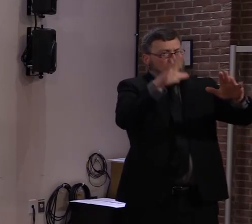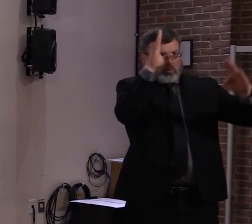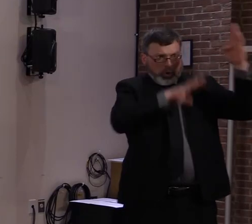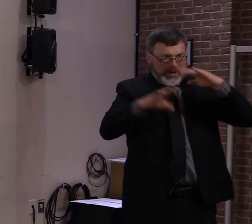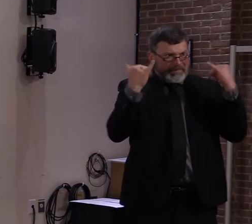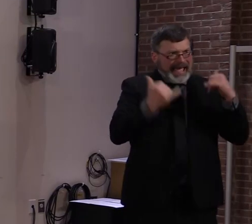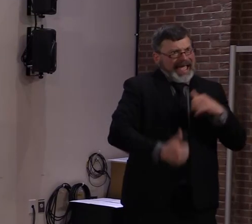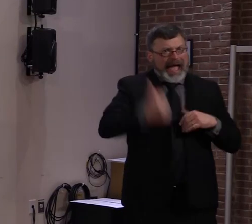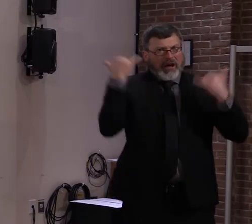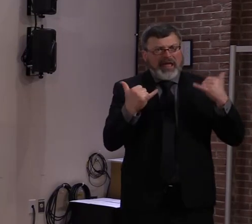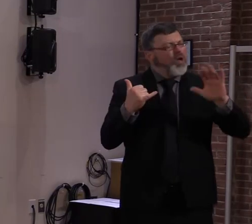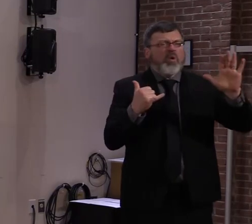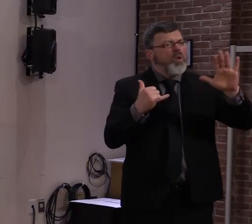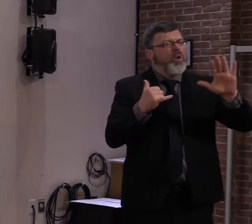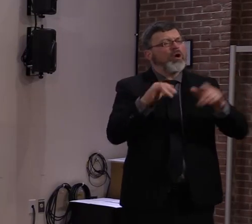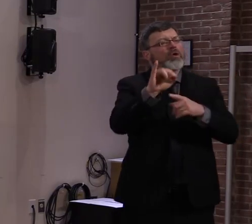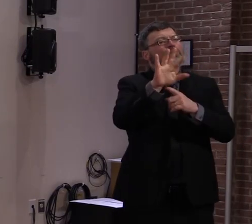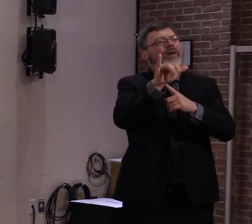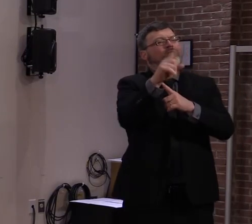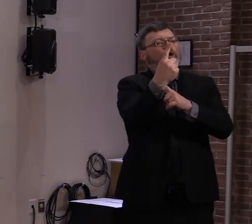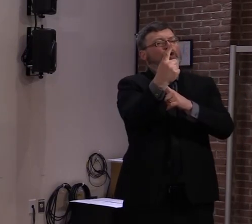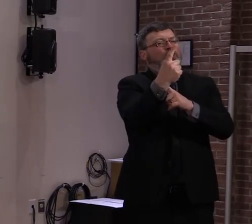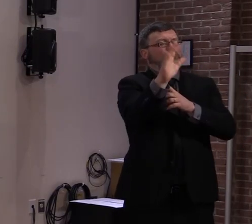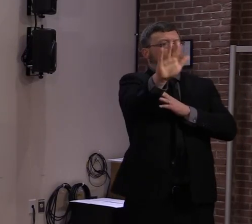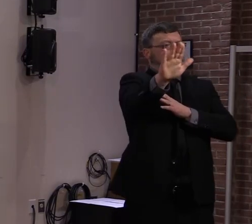will provide a health update.